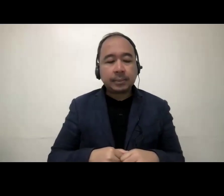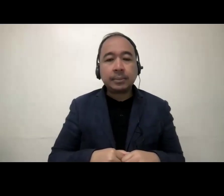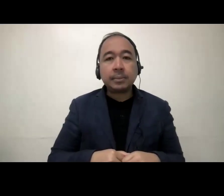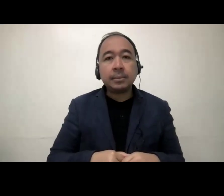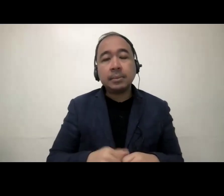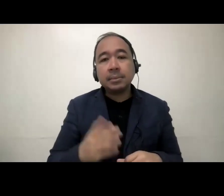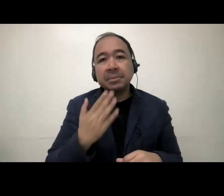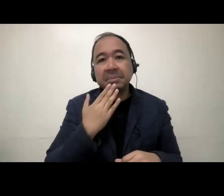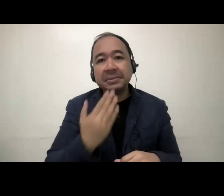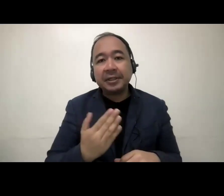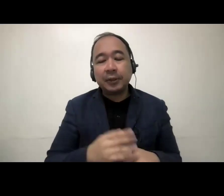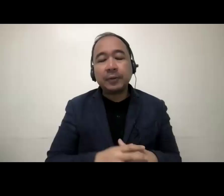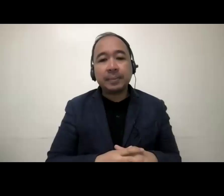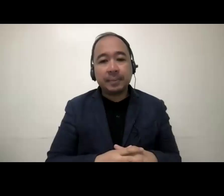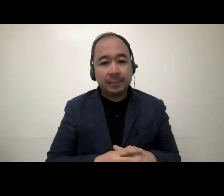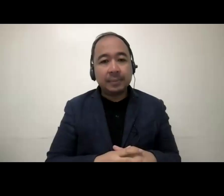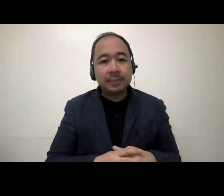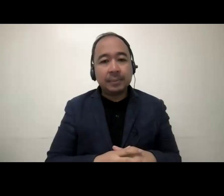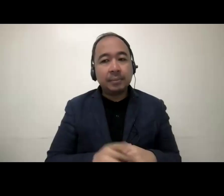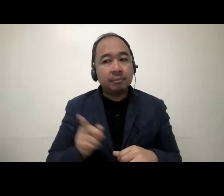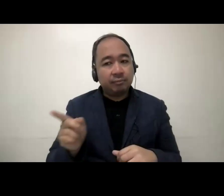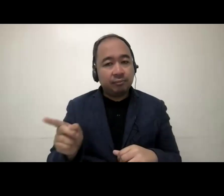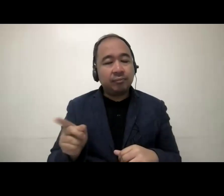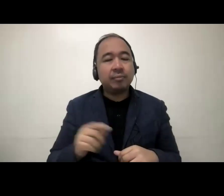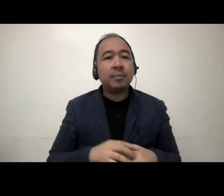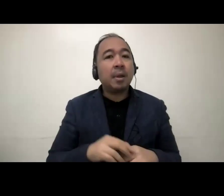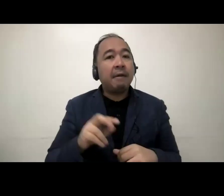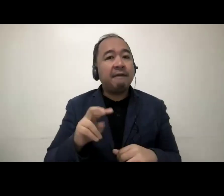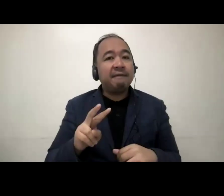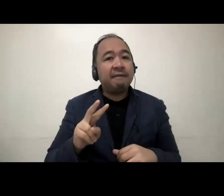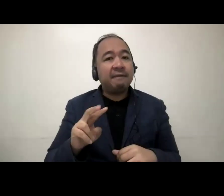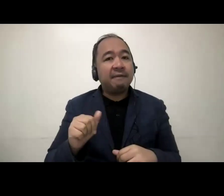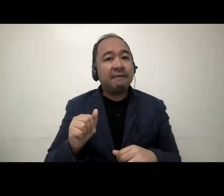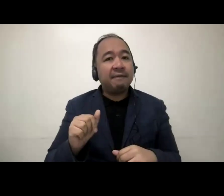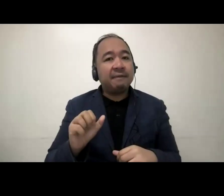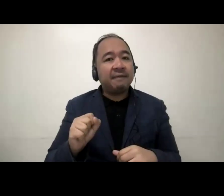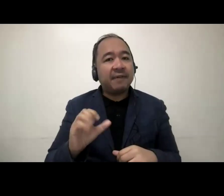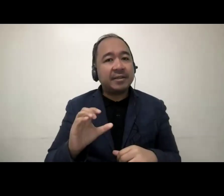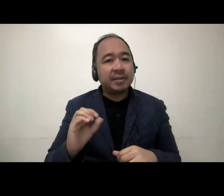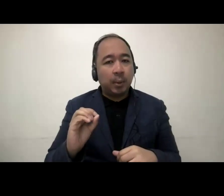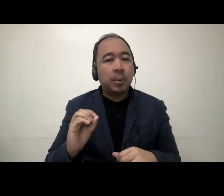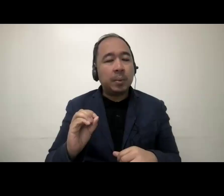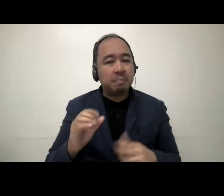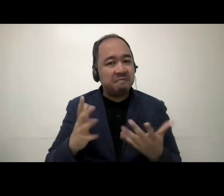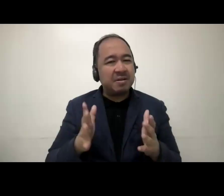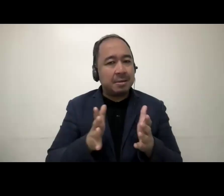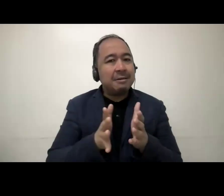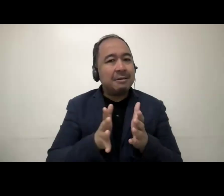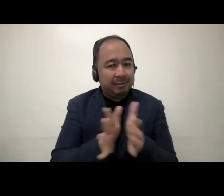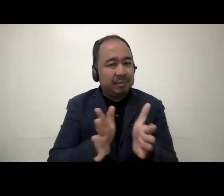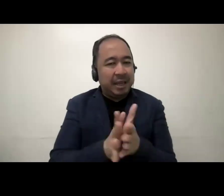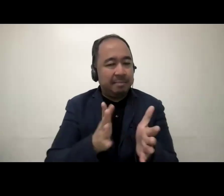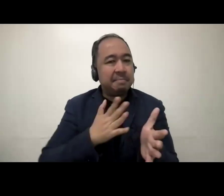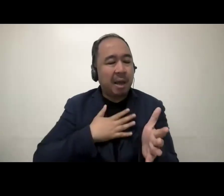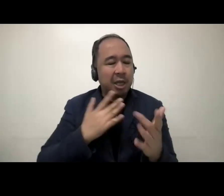Yeah, thank you, Iromi. I think Vasco kind of partly said what I already wanted to raise too. I